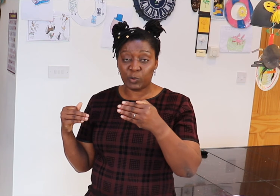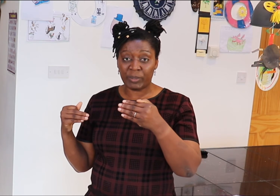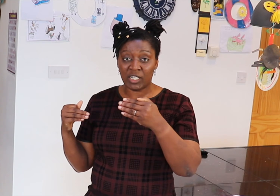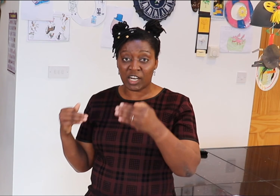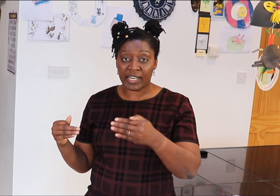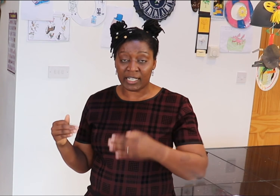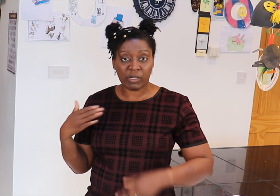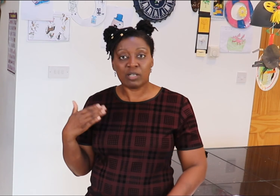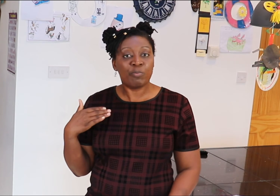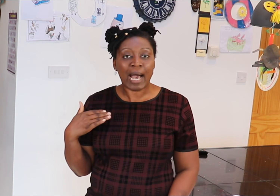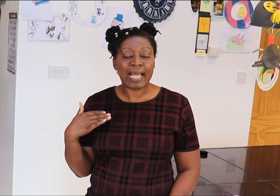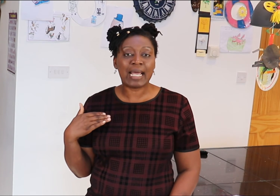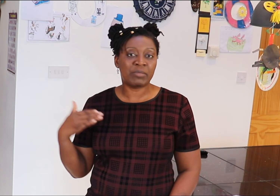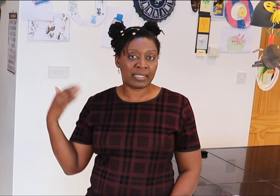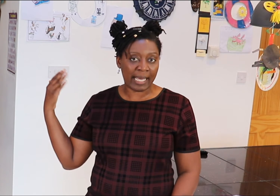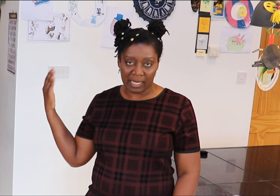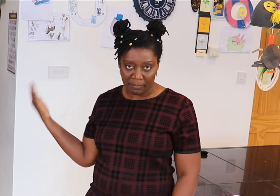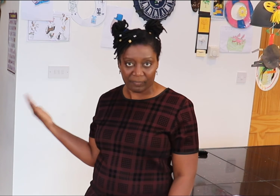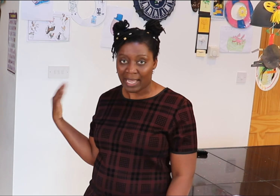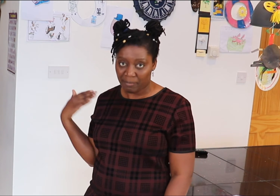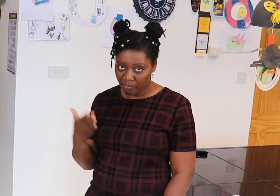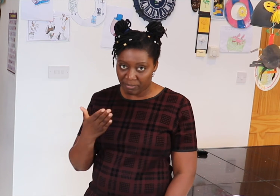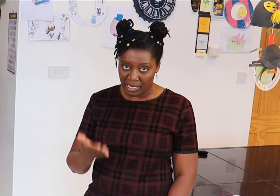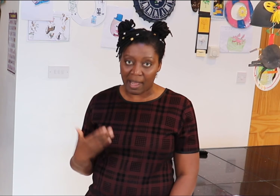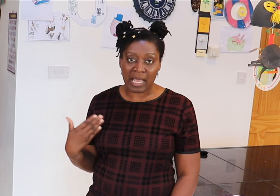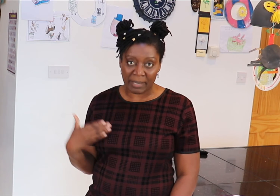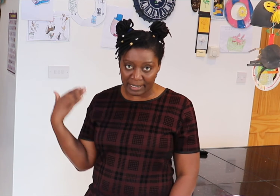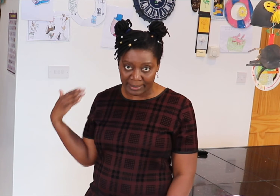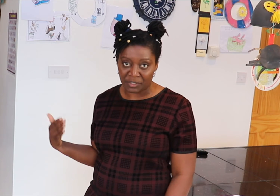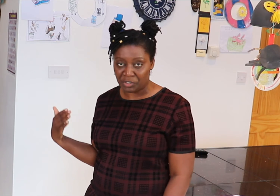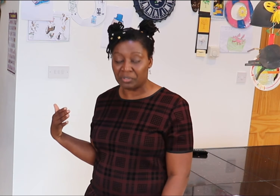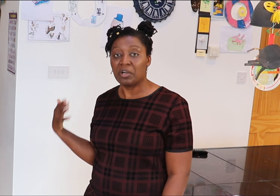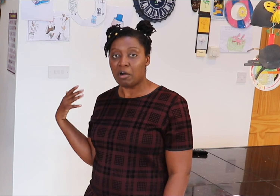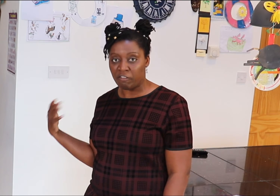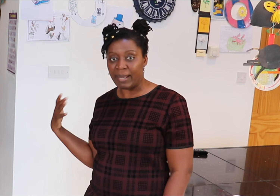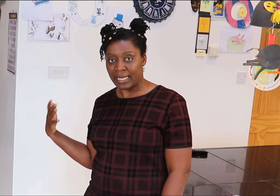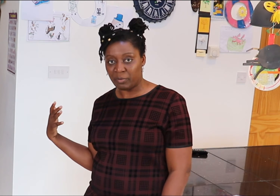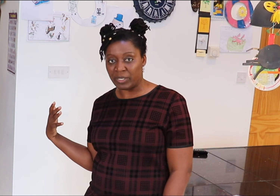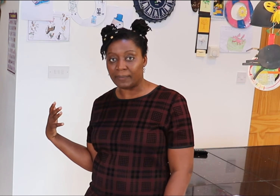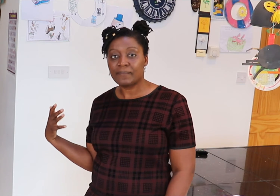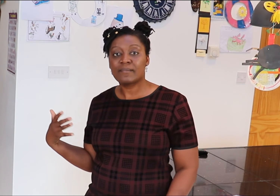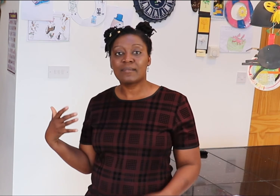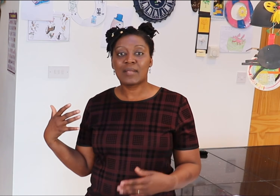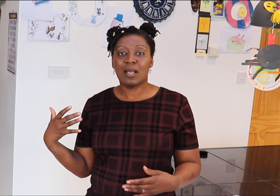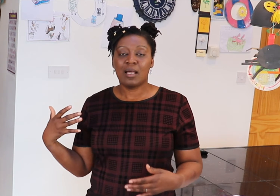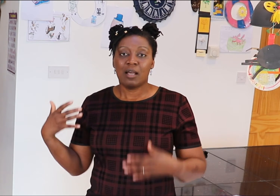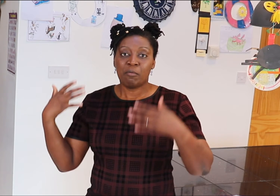be learning, because I am the same. Remember now, I am an extension of my inner being.